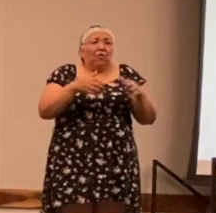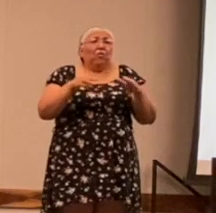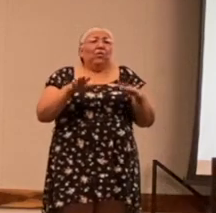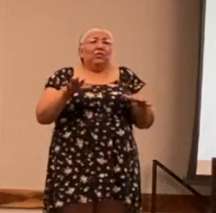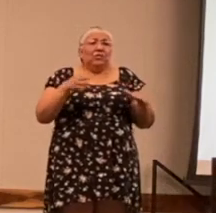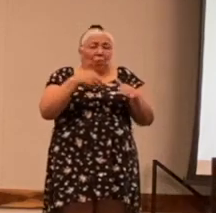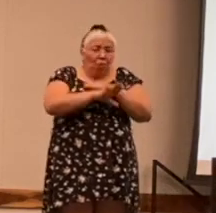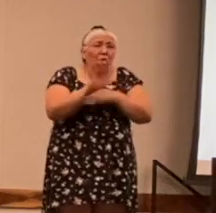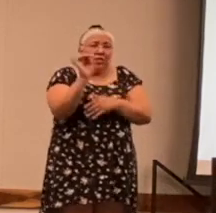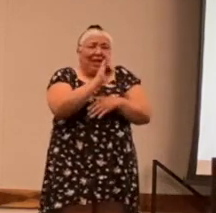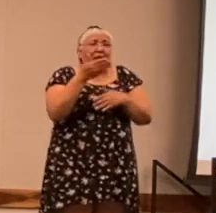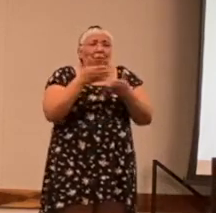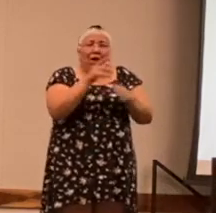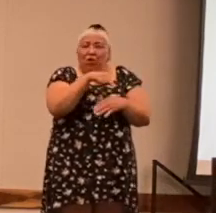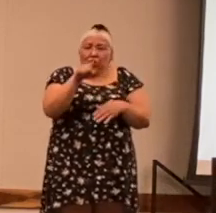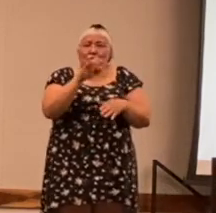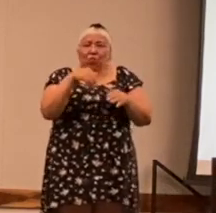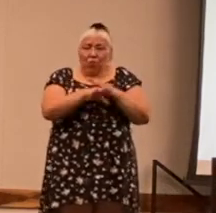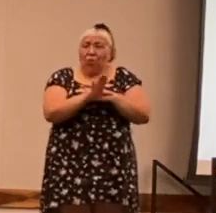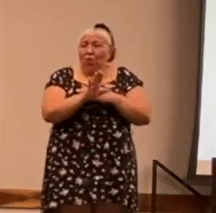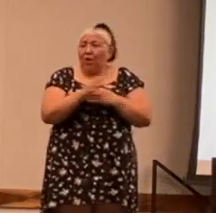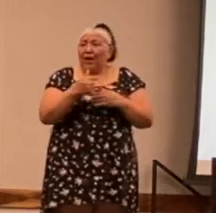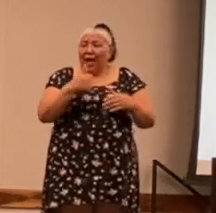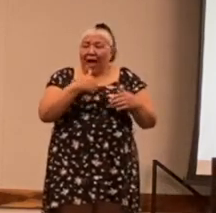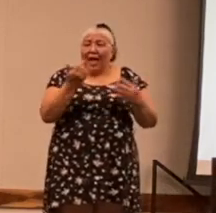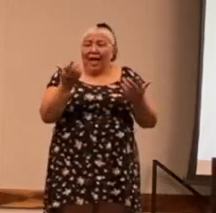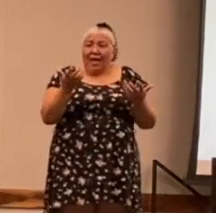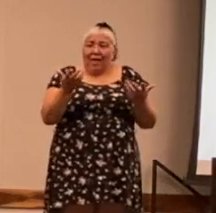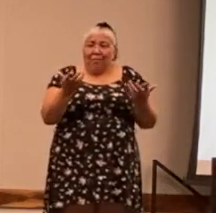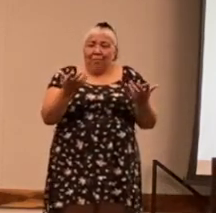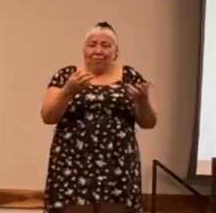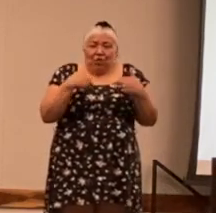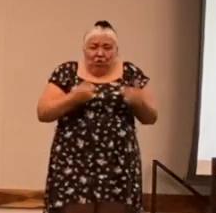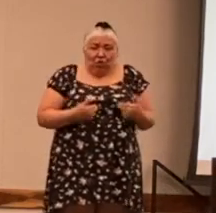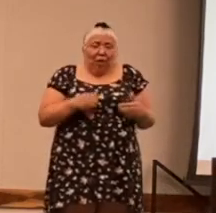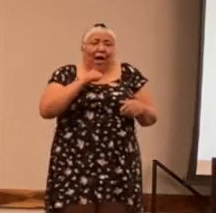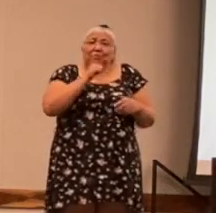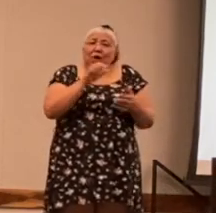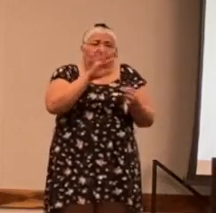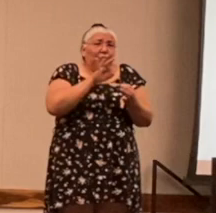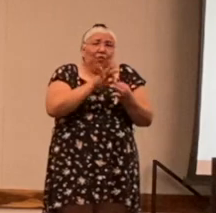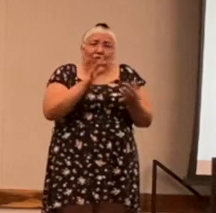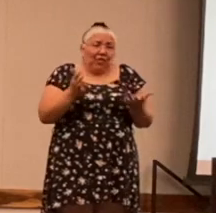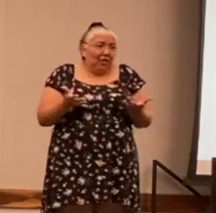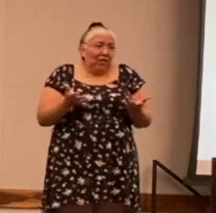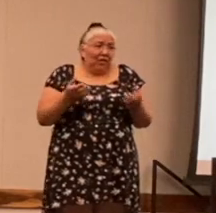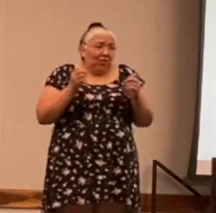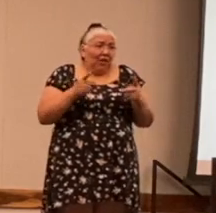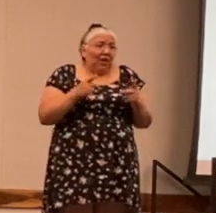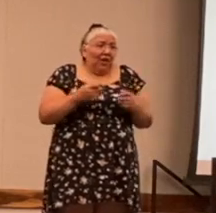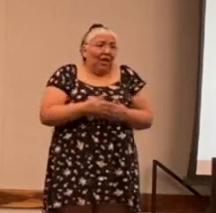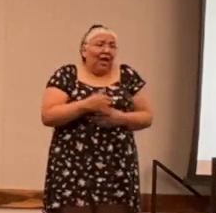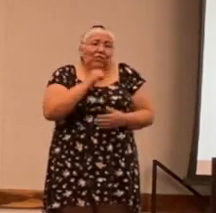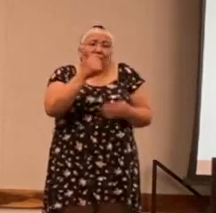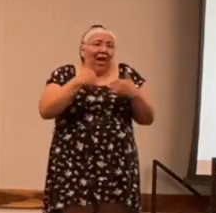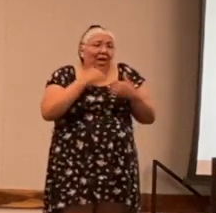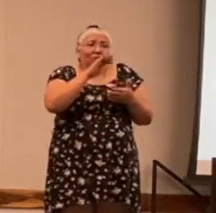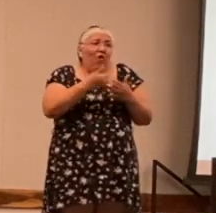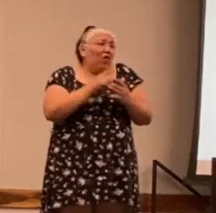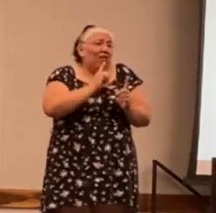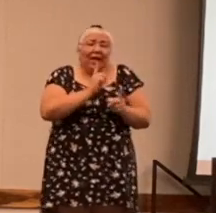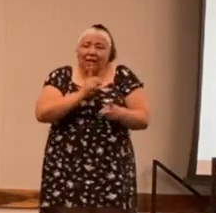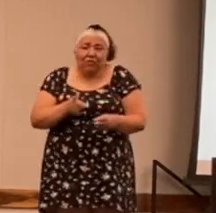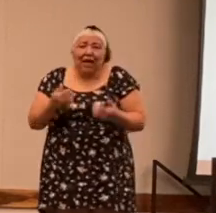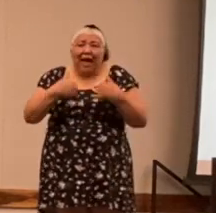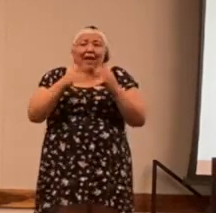same way you were born, right? And I'm human. I'm not perfect, okay? I'm not perfect. I don't have all the answers.